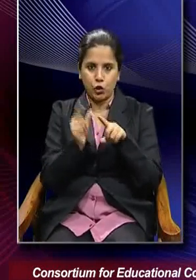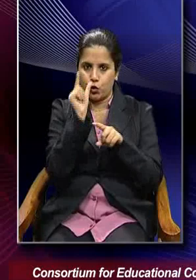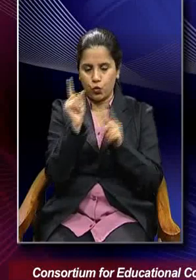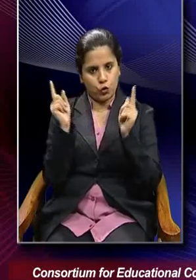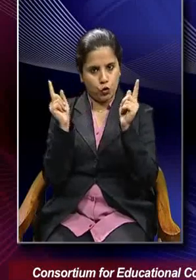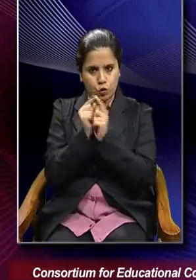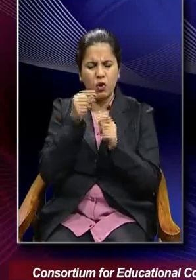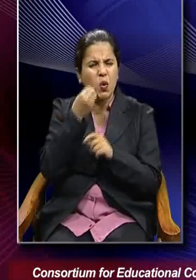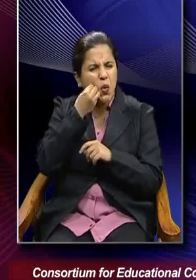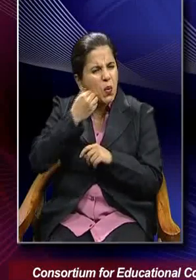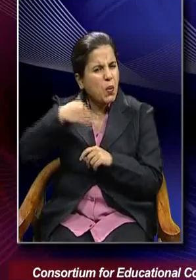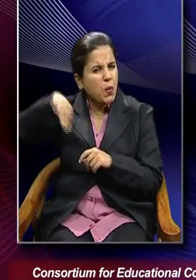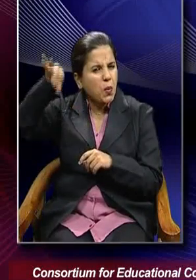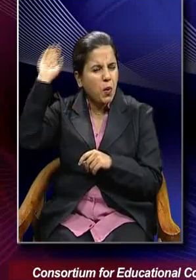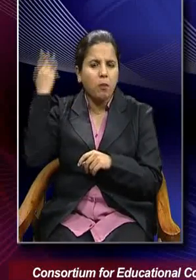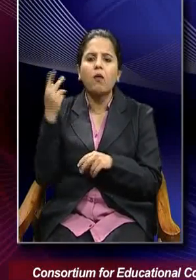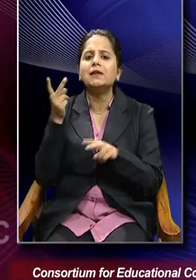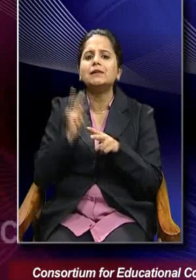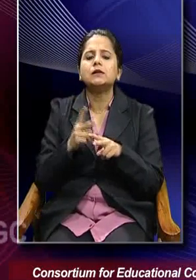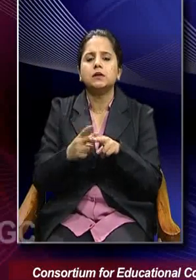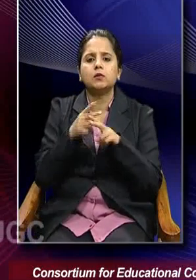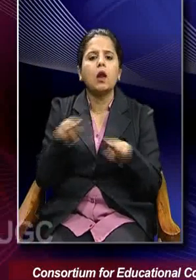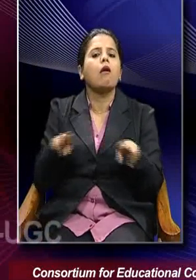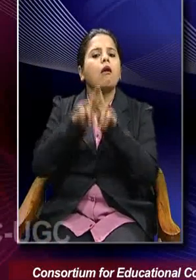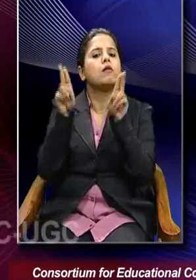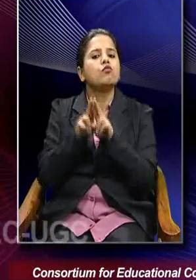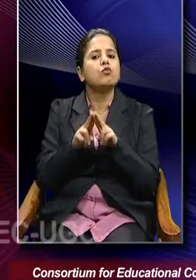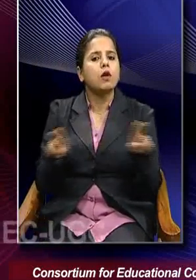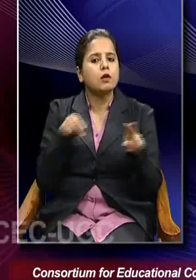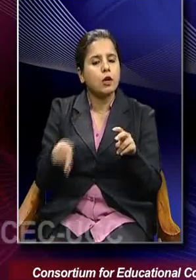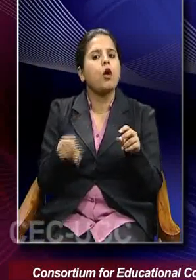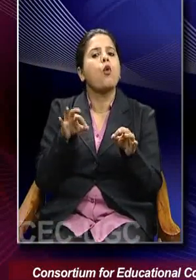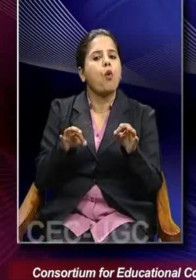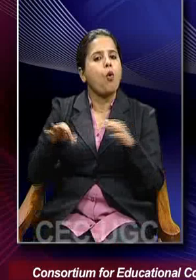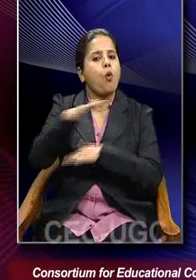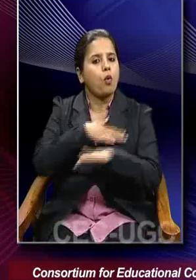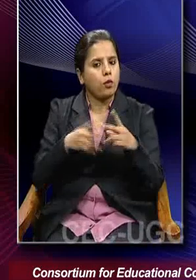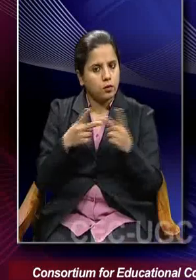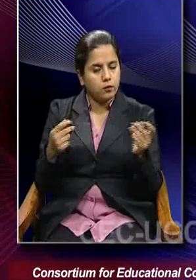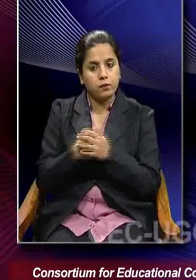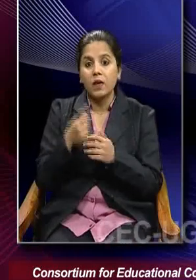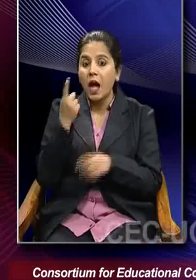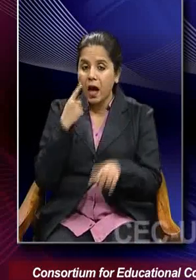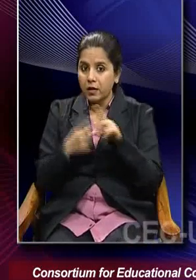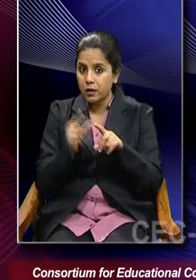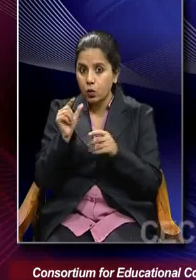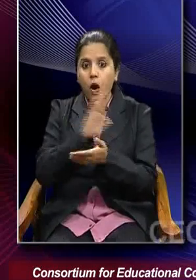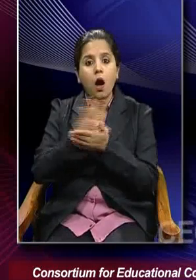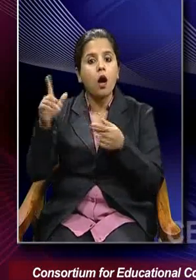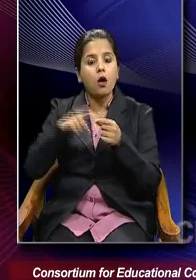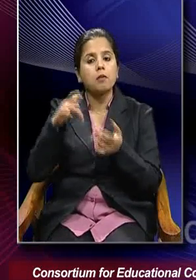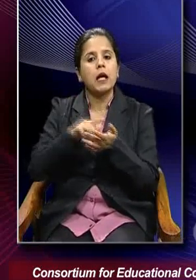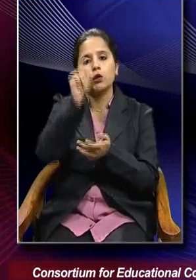the oldest existing international organization. ITU headquarters are in